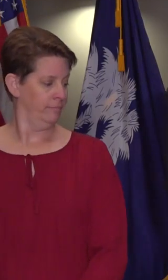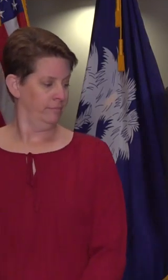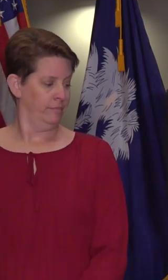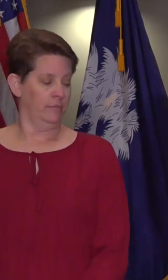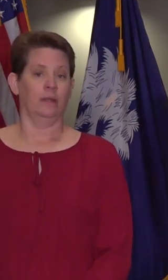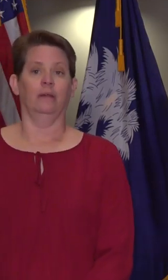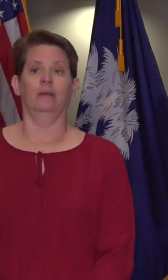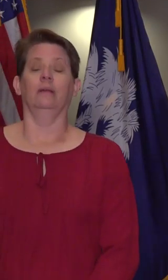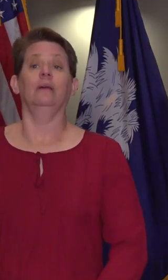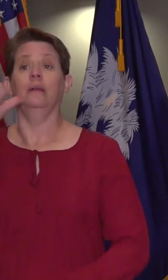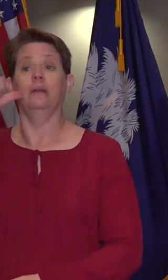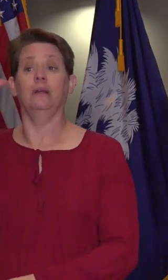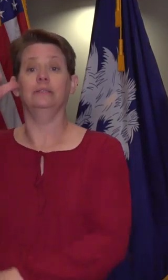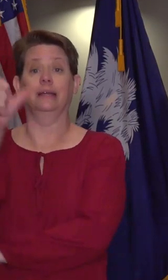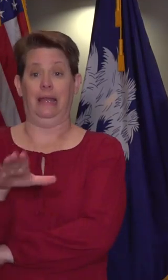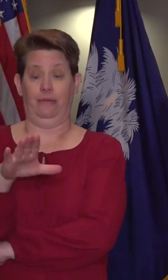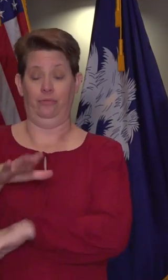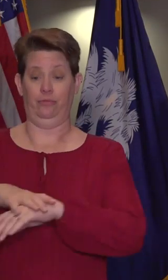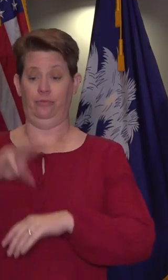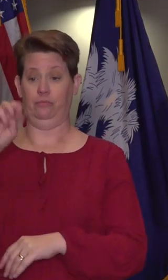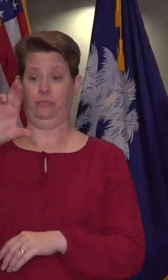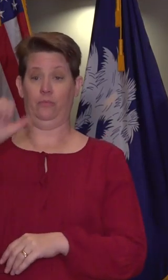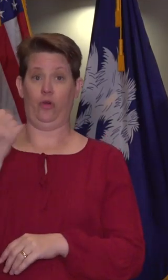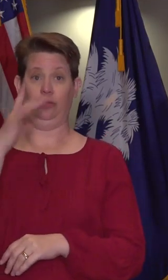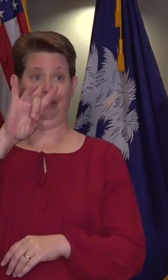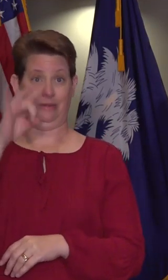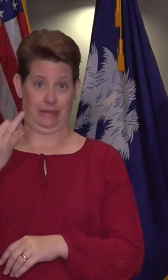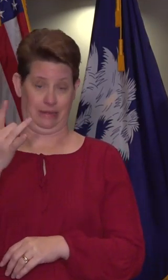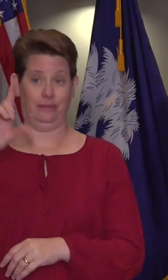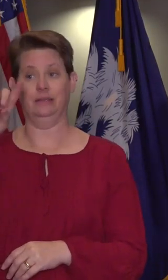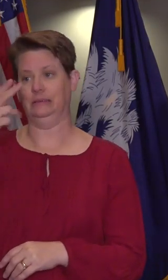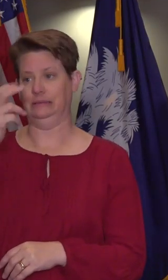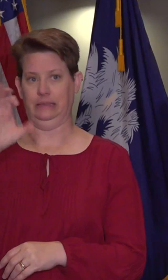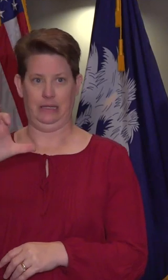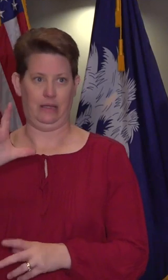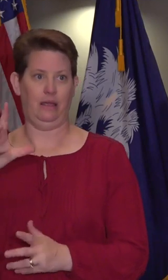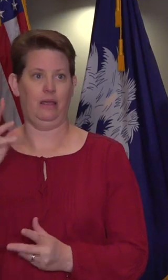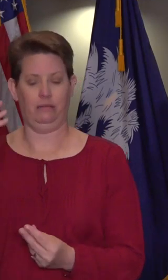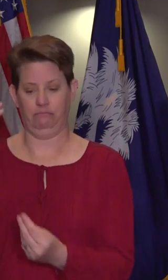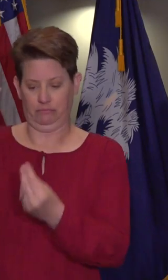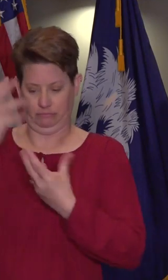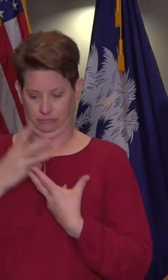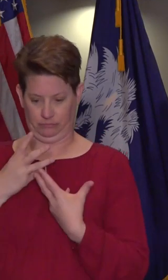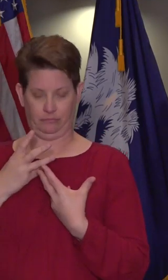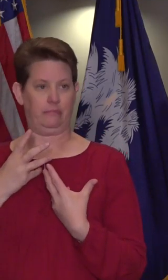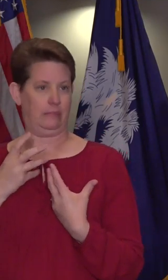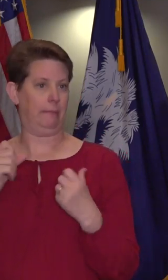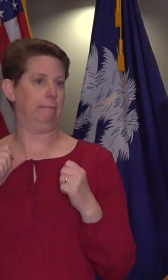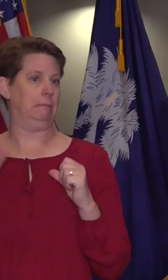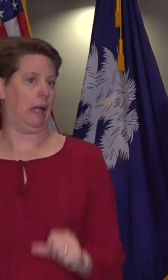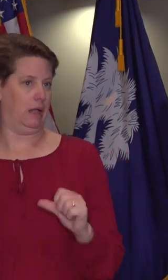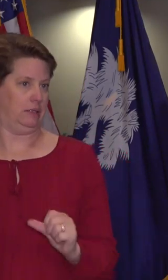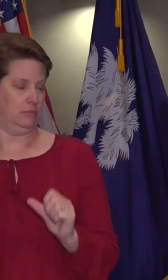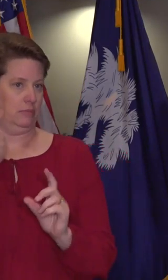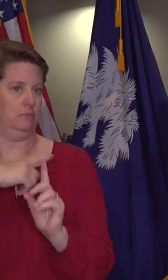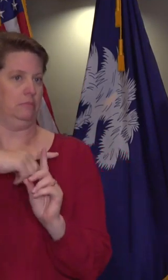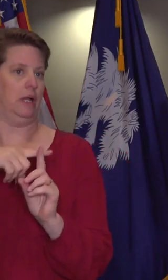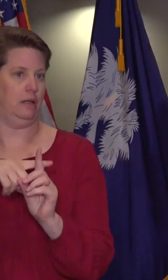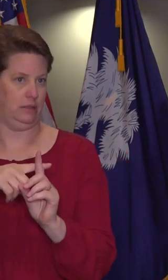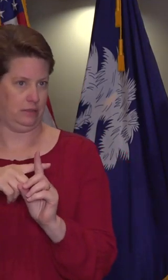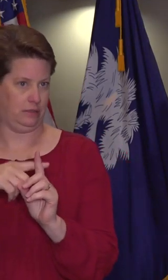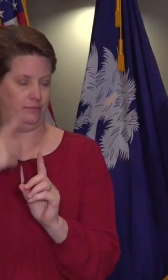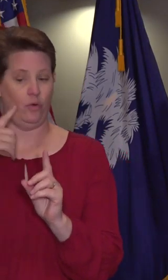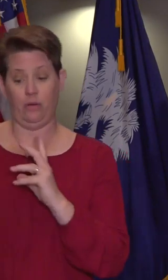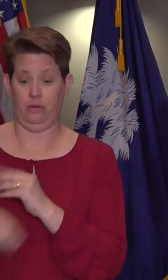Late yesterday afternoon, March 8th, DHEC received a presumptive positive result for an additional individual who